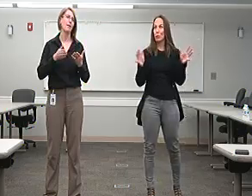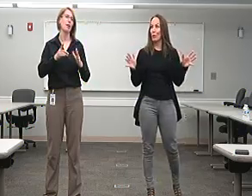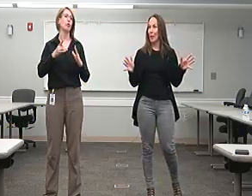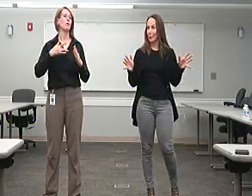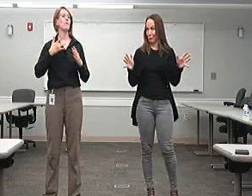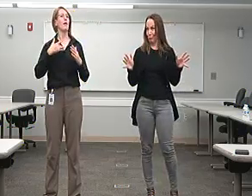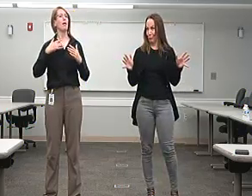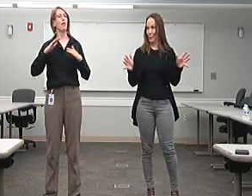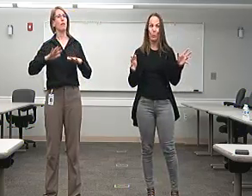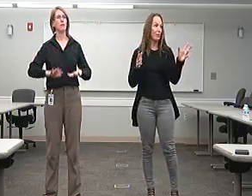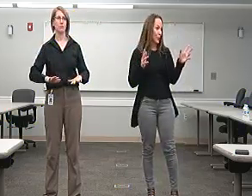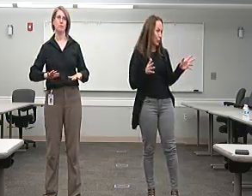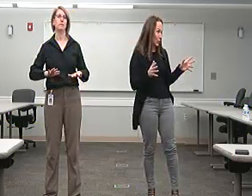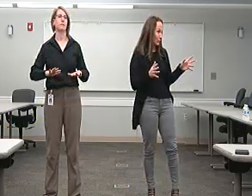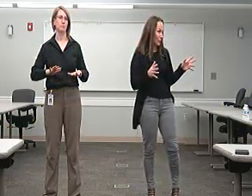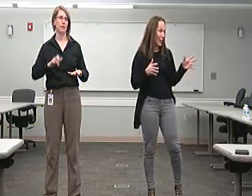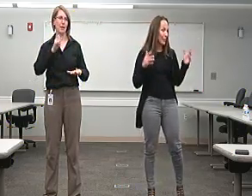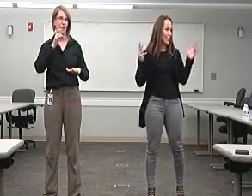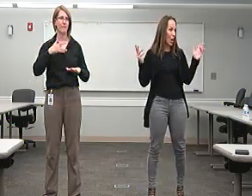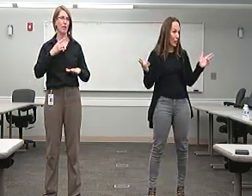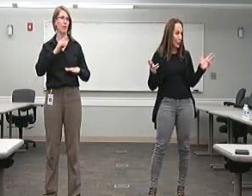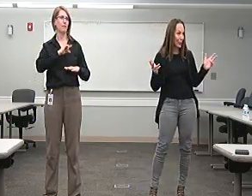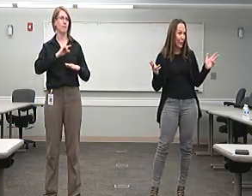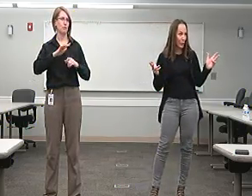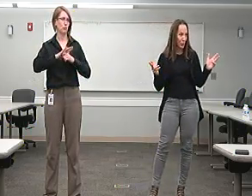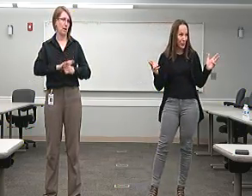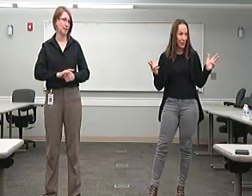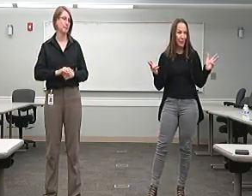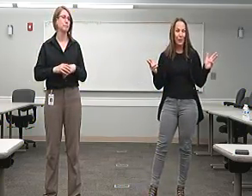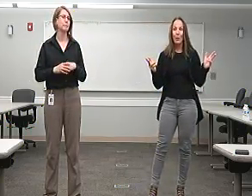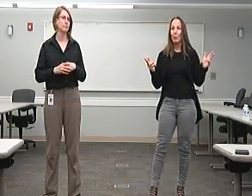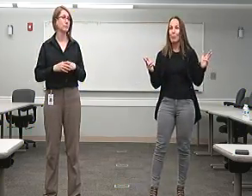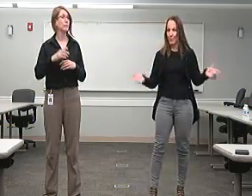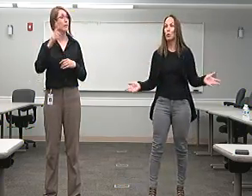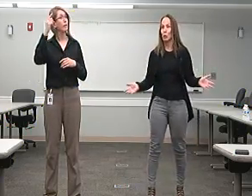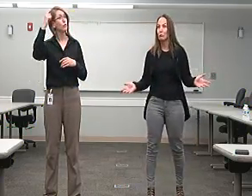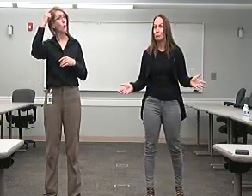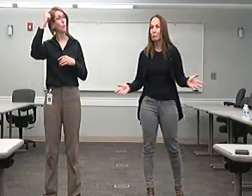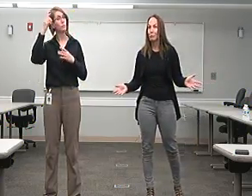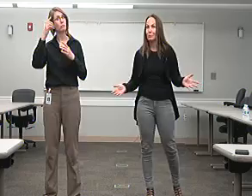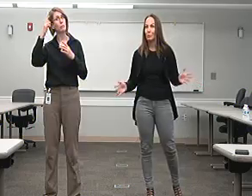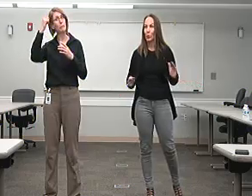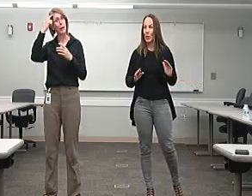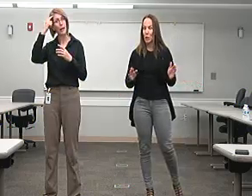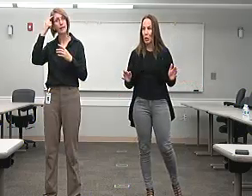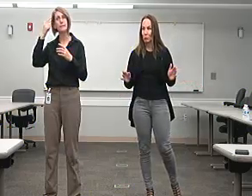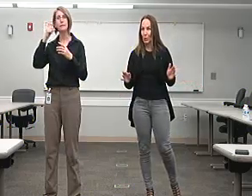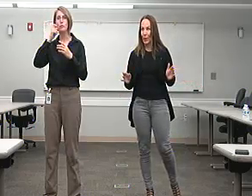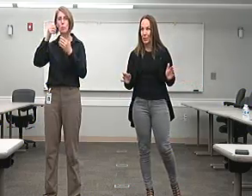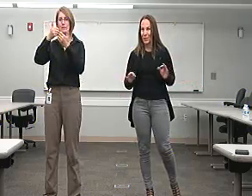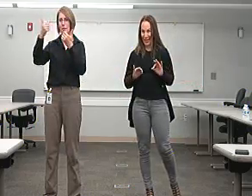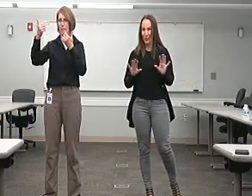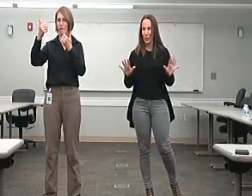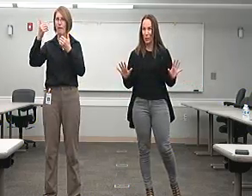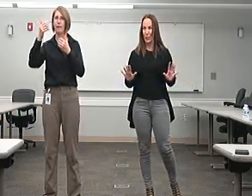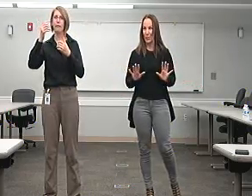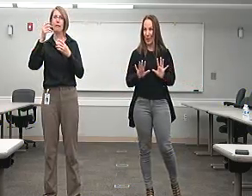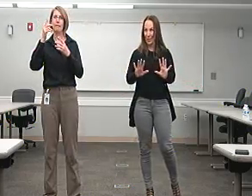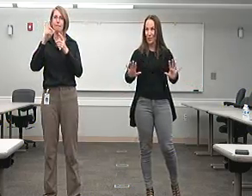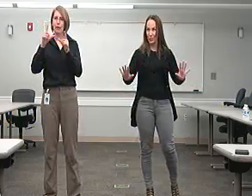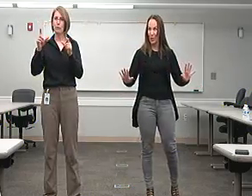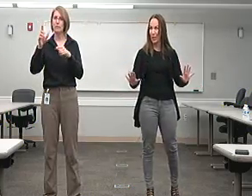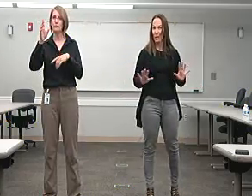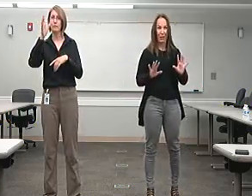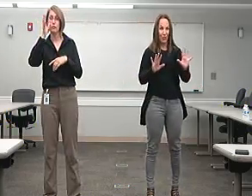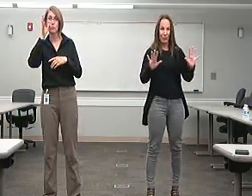between visual and auditory languages. People do. Brains don't. Okay, so does that give you a little bit of space? Your kid,